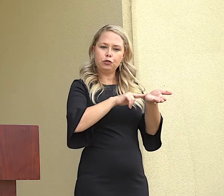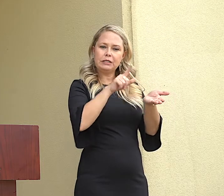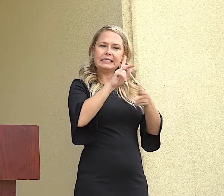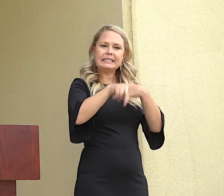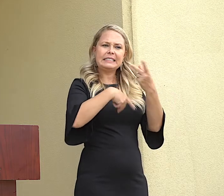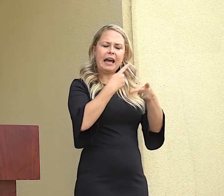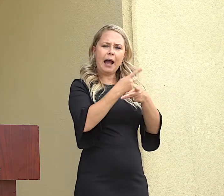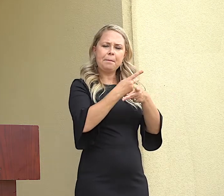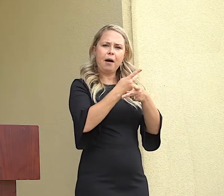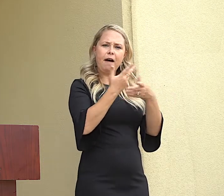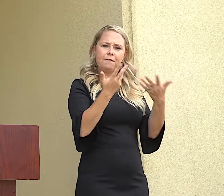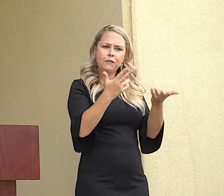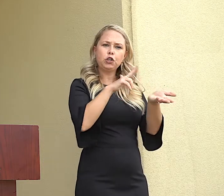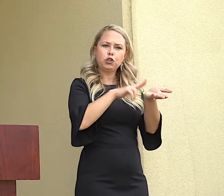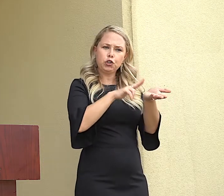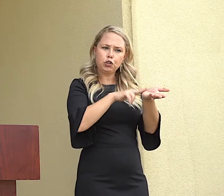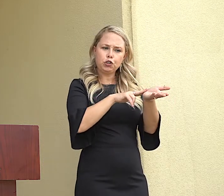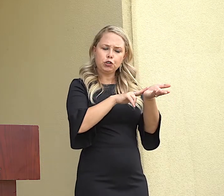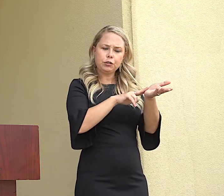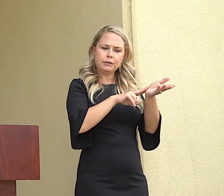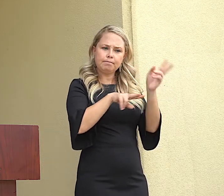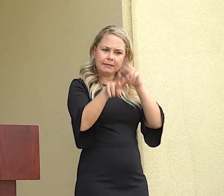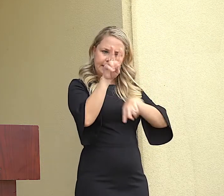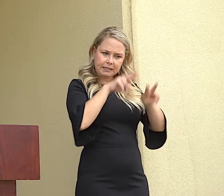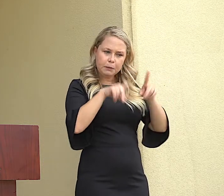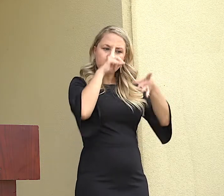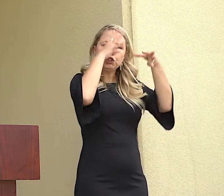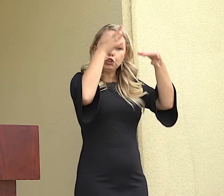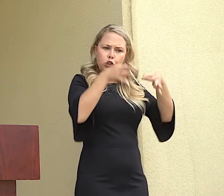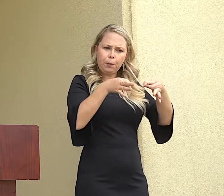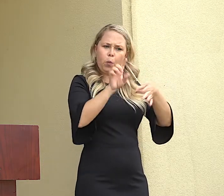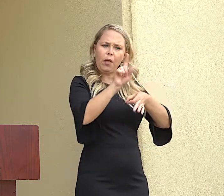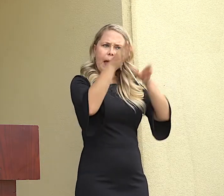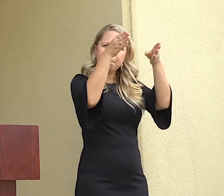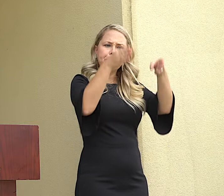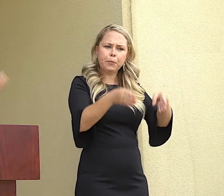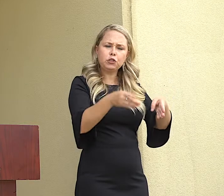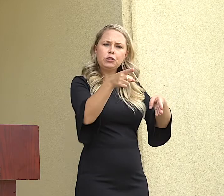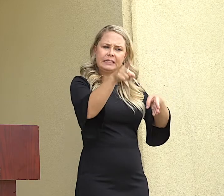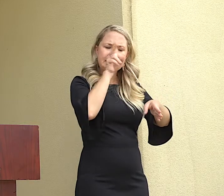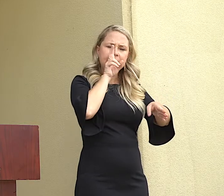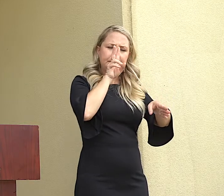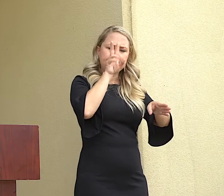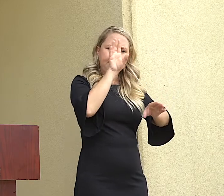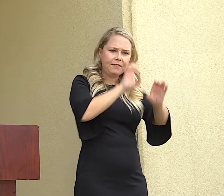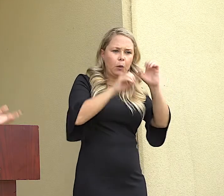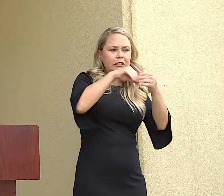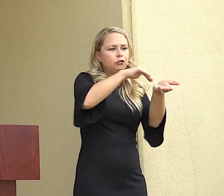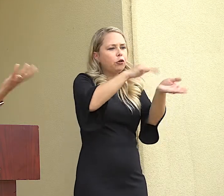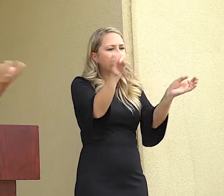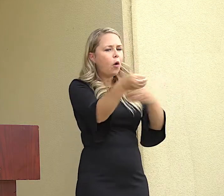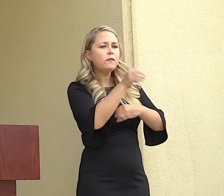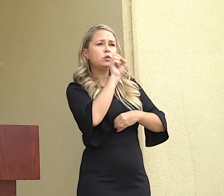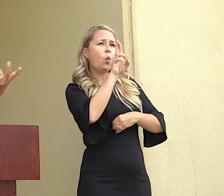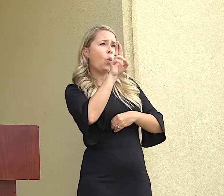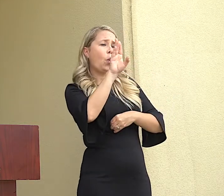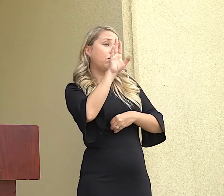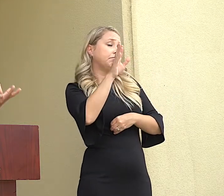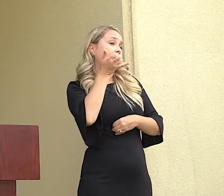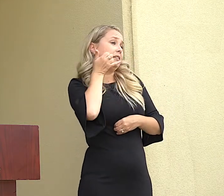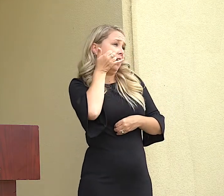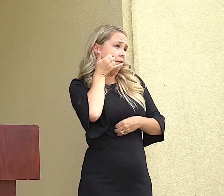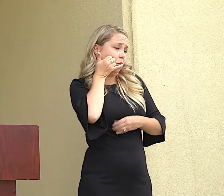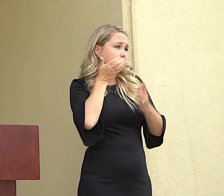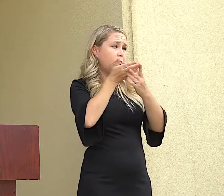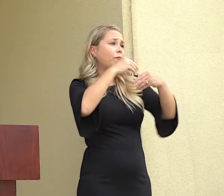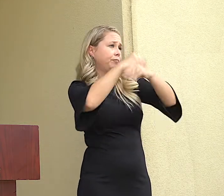type of nurse assessment, and then we determine from that whether that person really needs to be evaluated in a doctor's office or by telehealth or